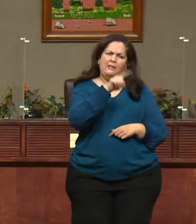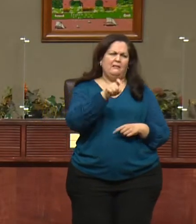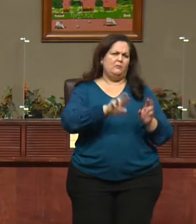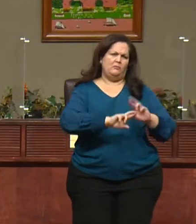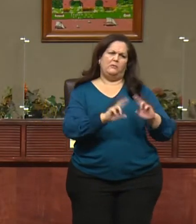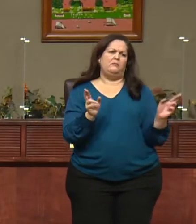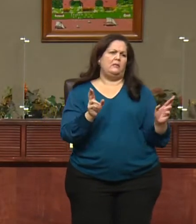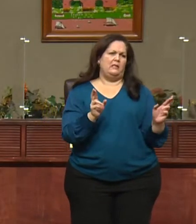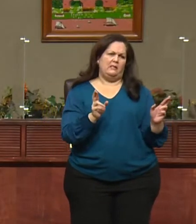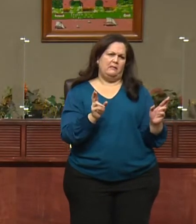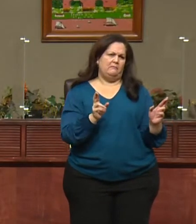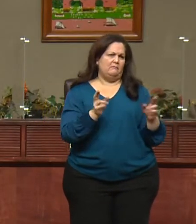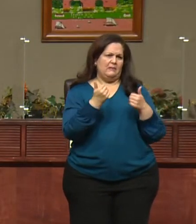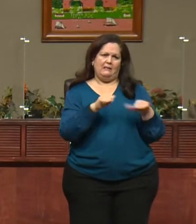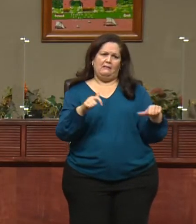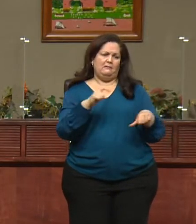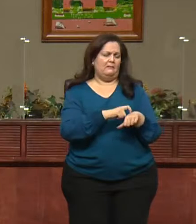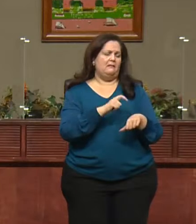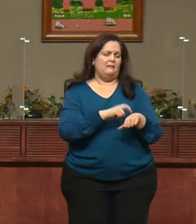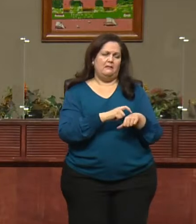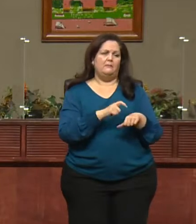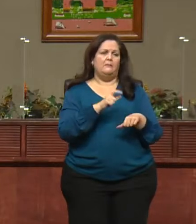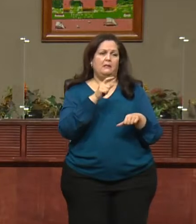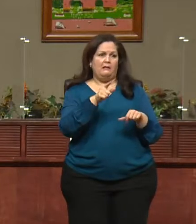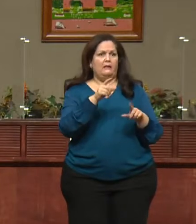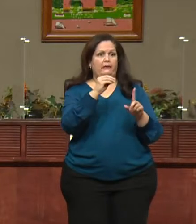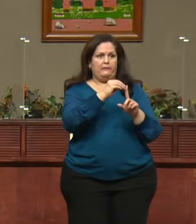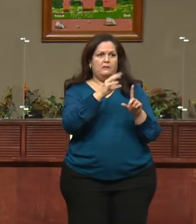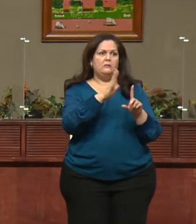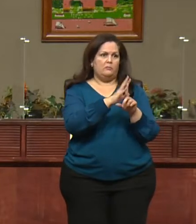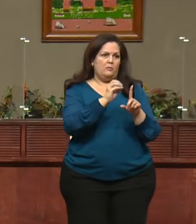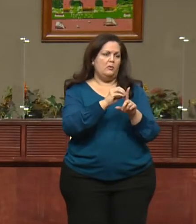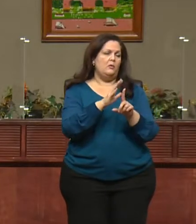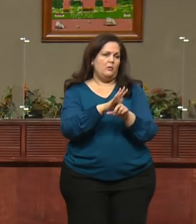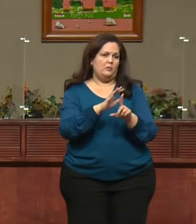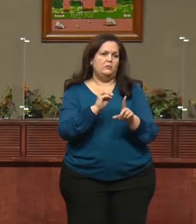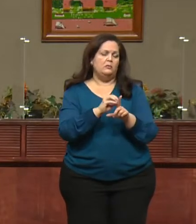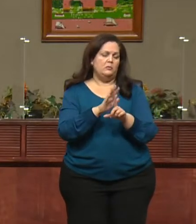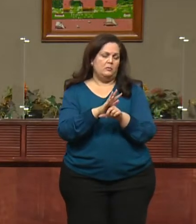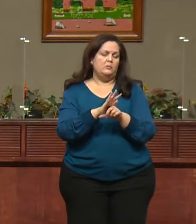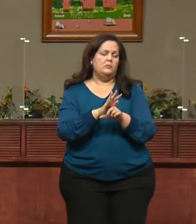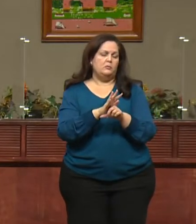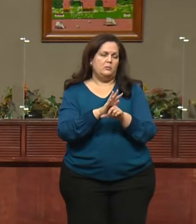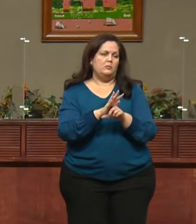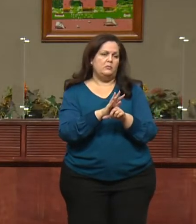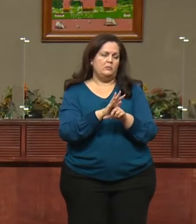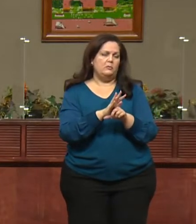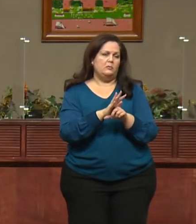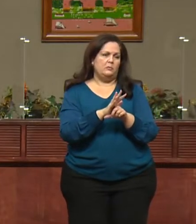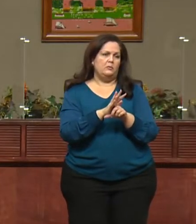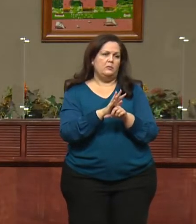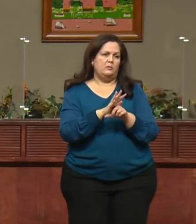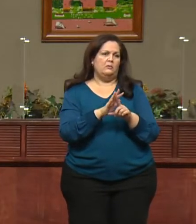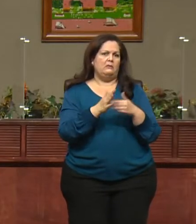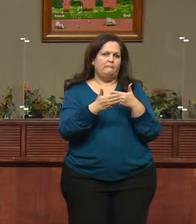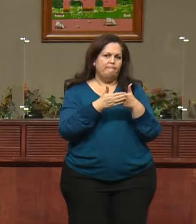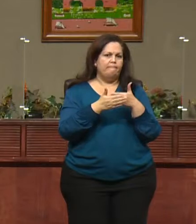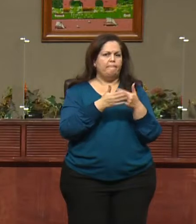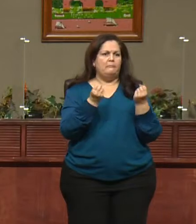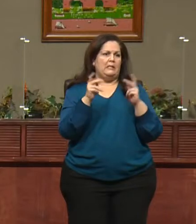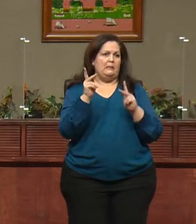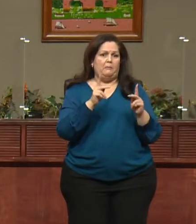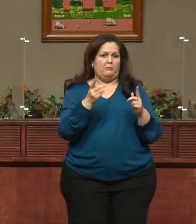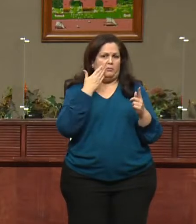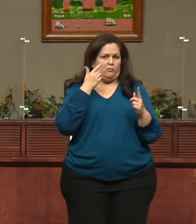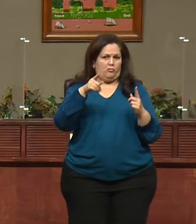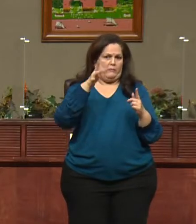ready at any given time, and they are exposed, getting closer to many people who they don't even know